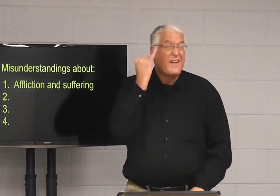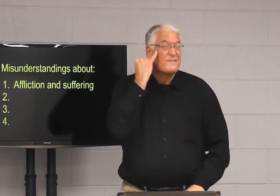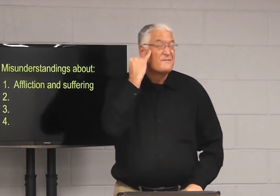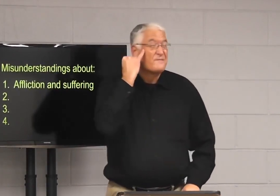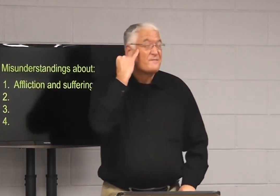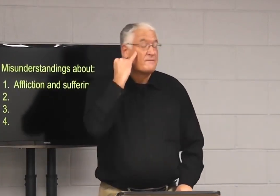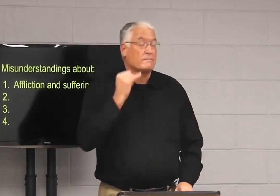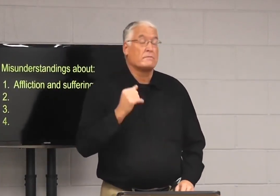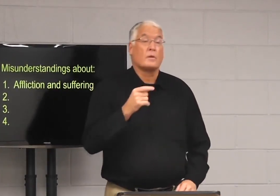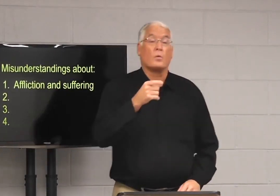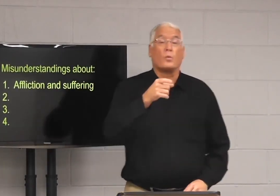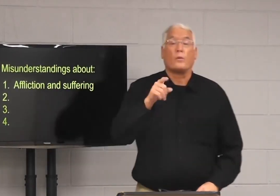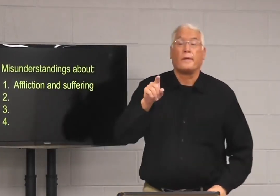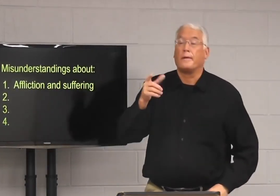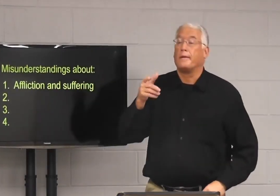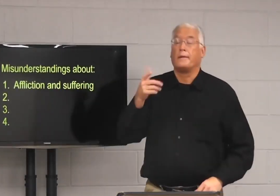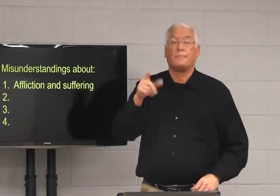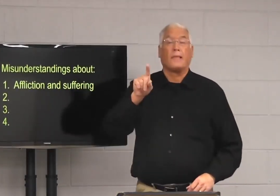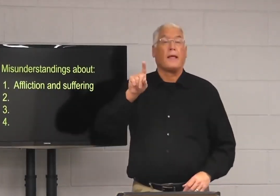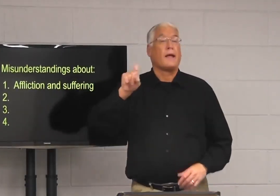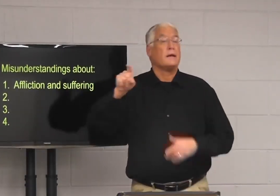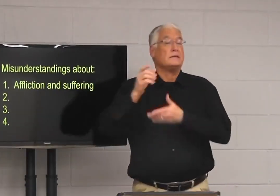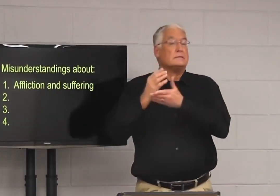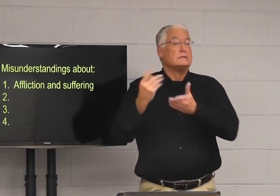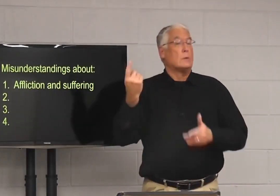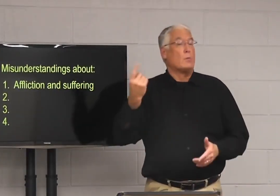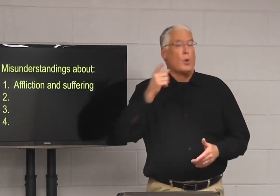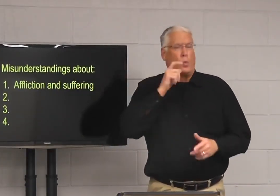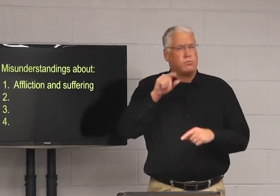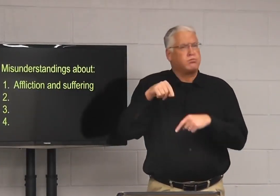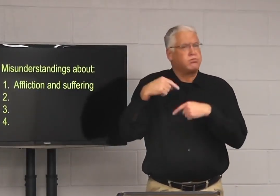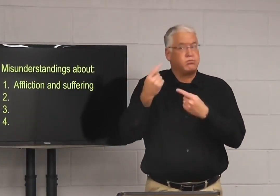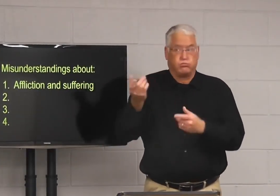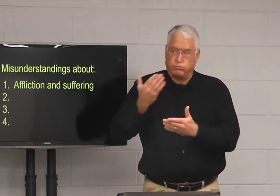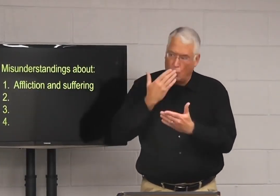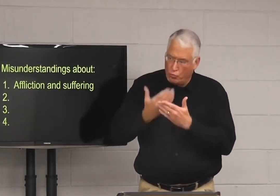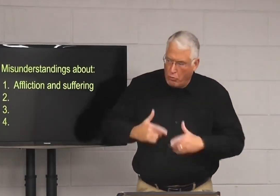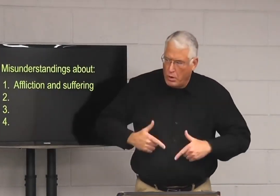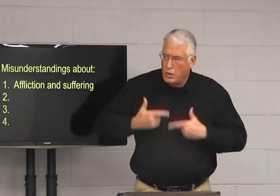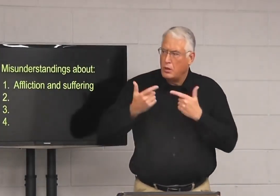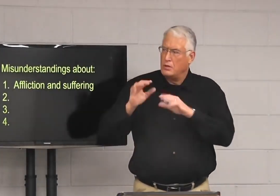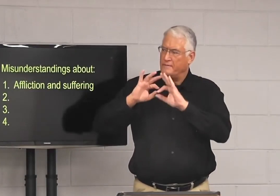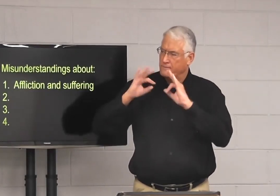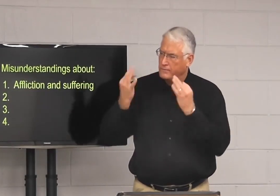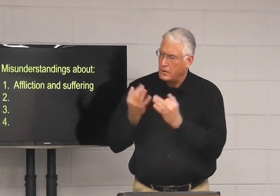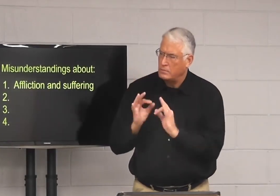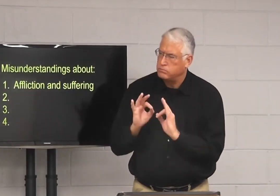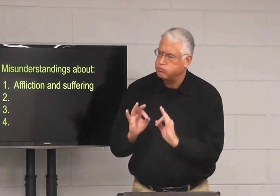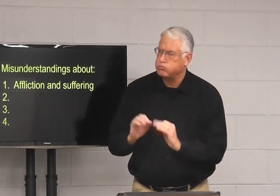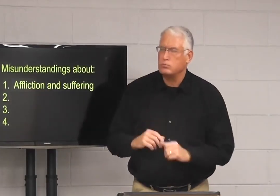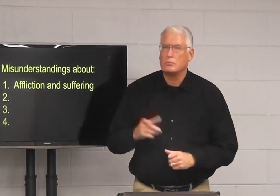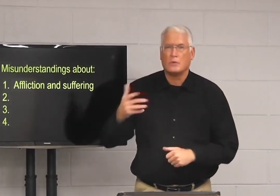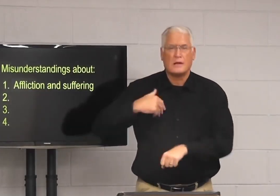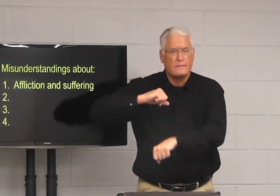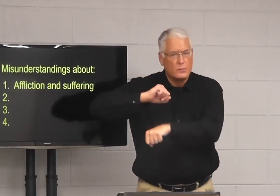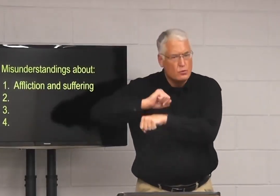this? So suppose you ask somebody, you know, it seems like you've had a good life,